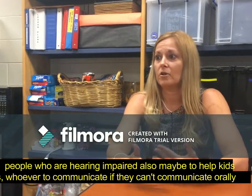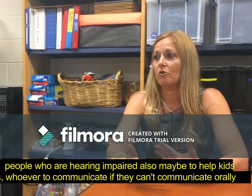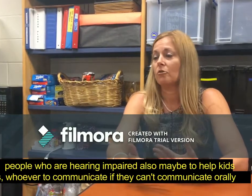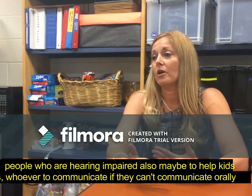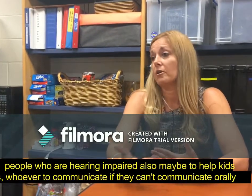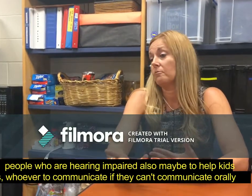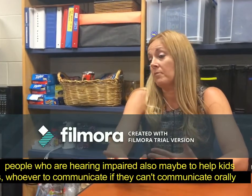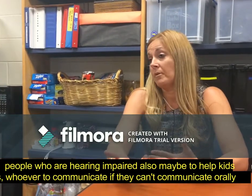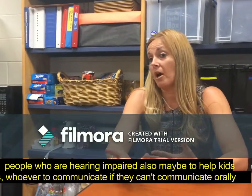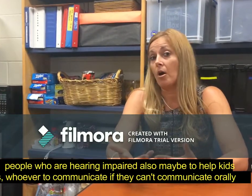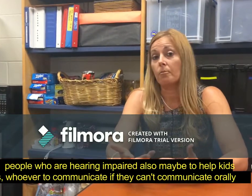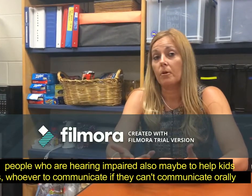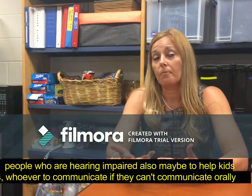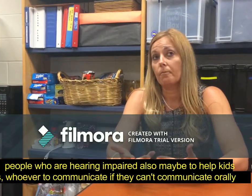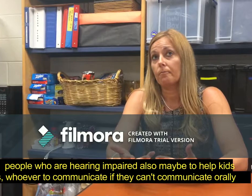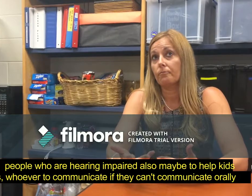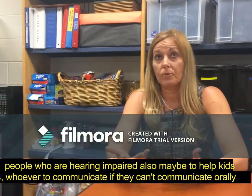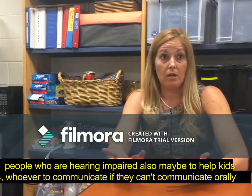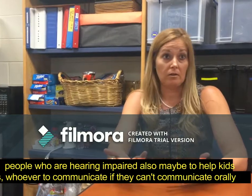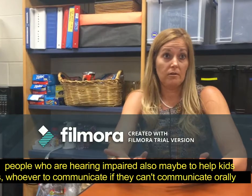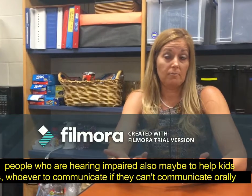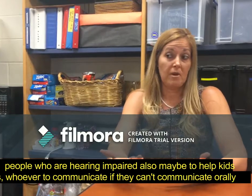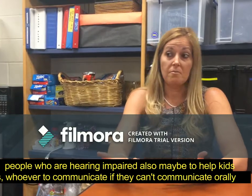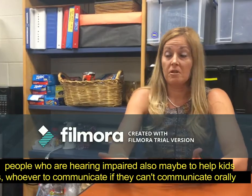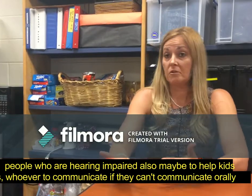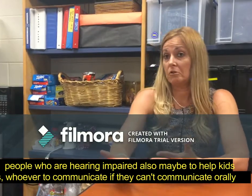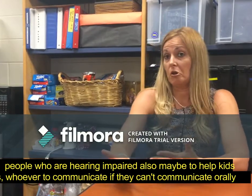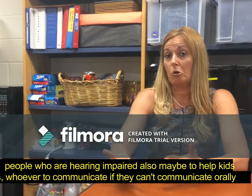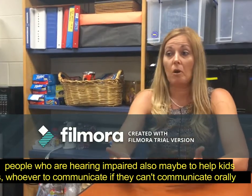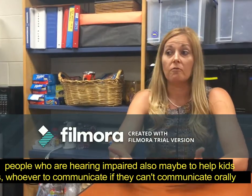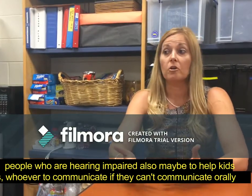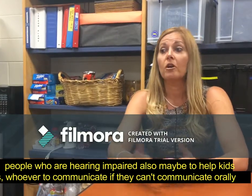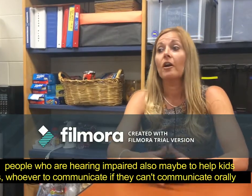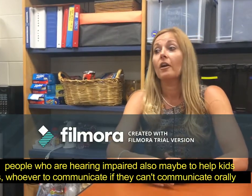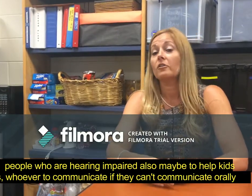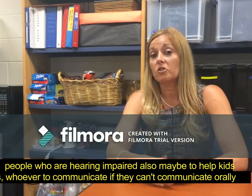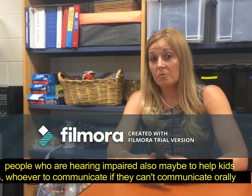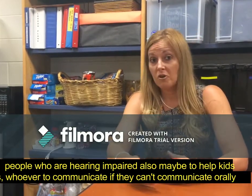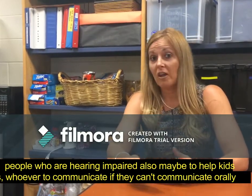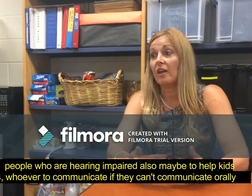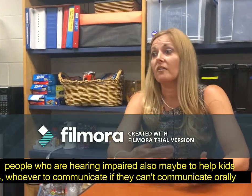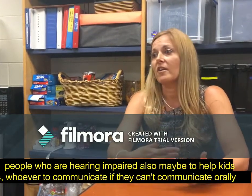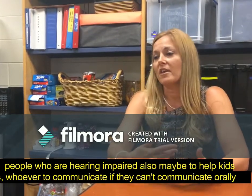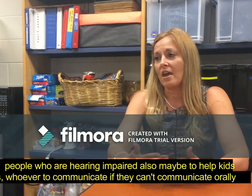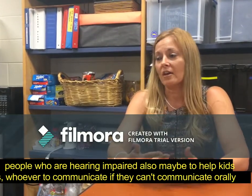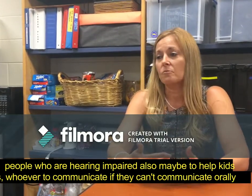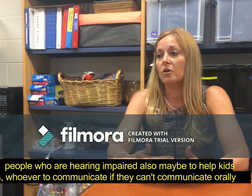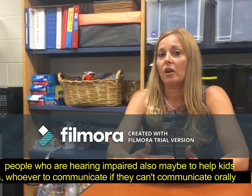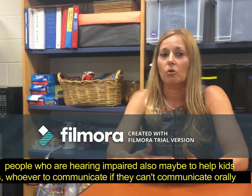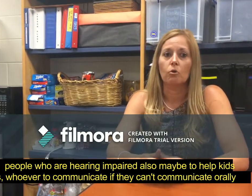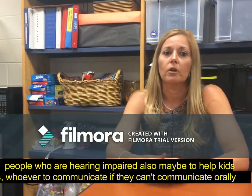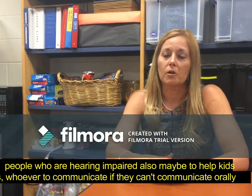also maybe to help kids, babies, whoever, to communicate if they can't communicate orally.